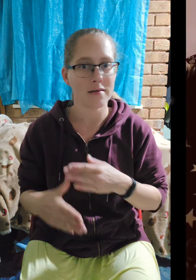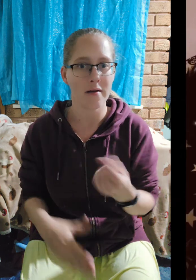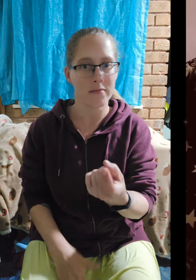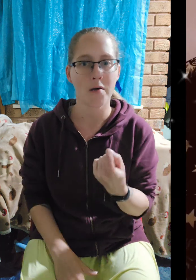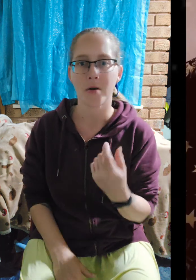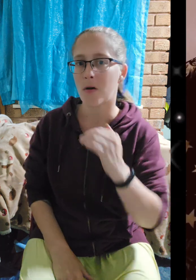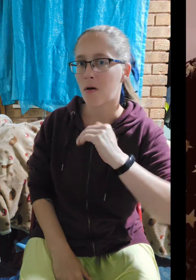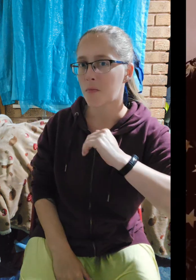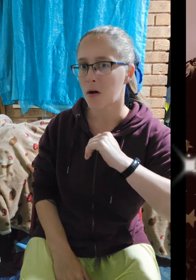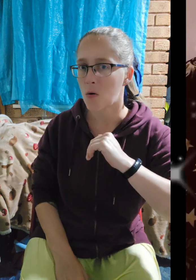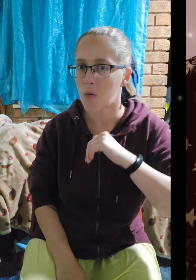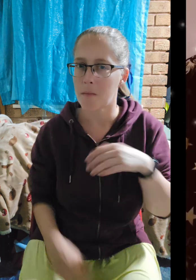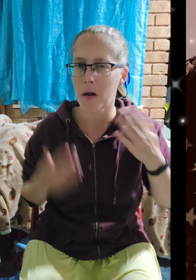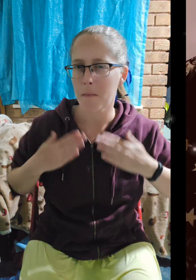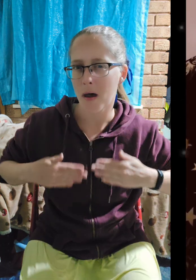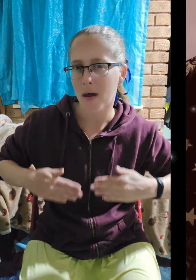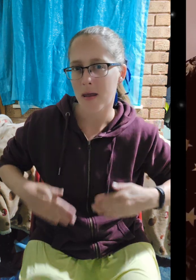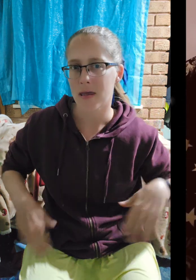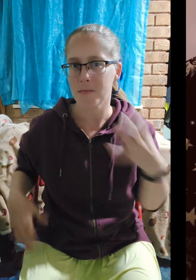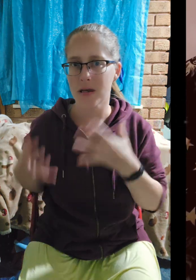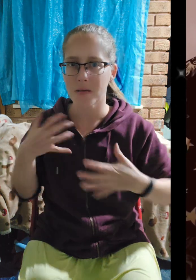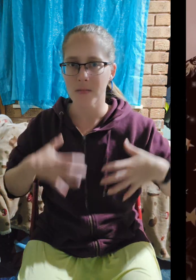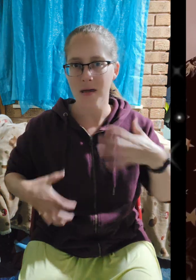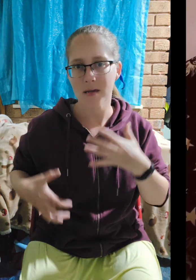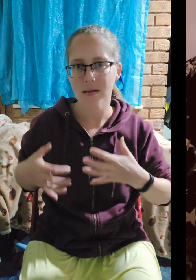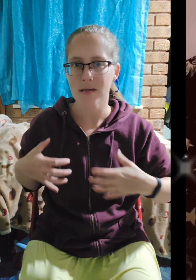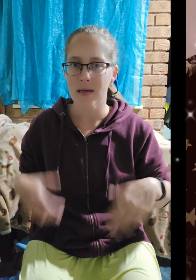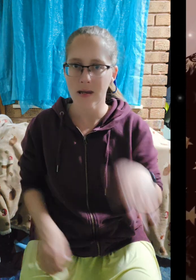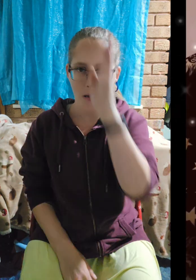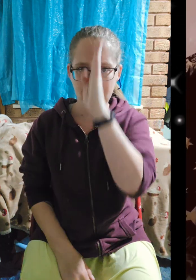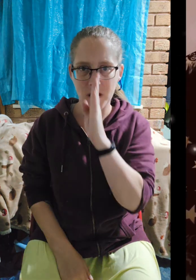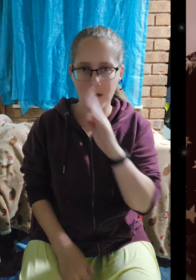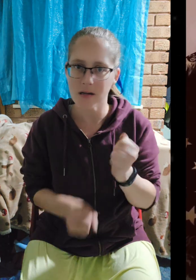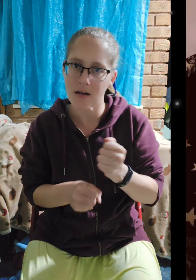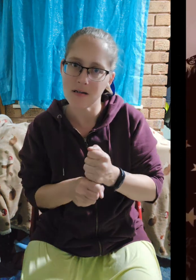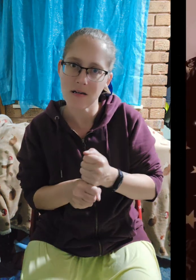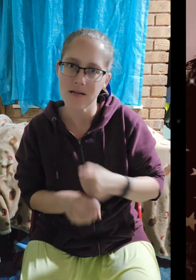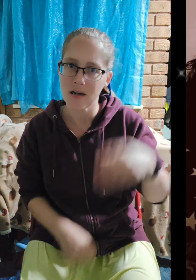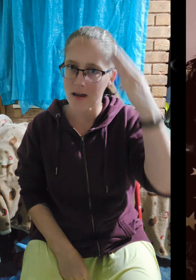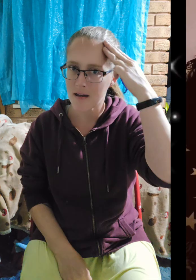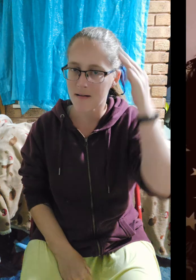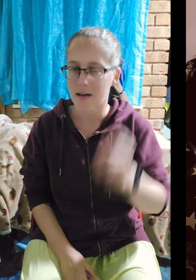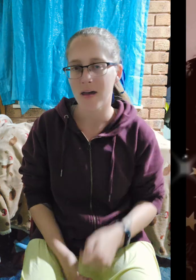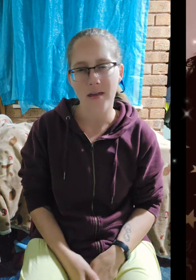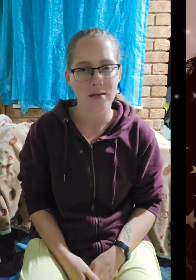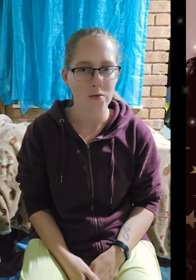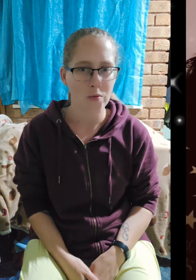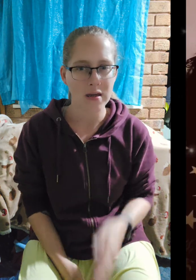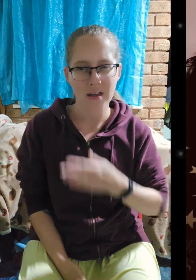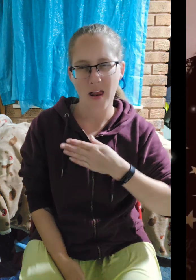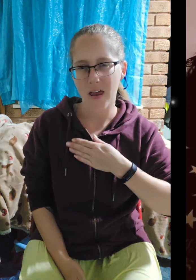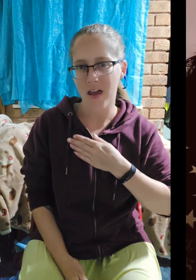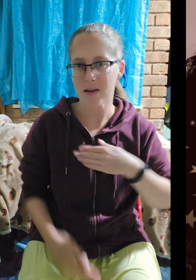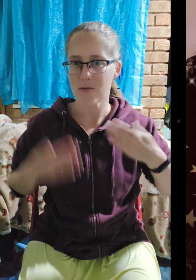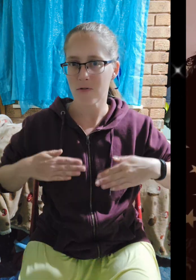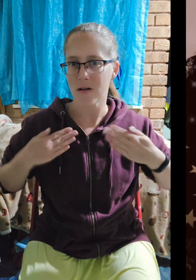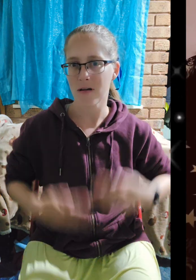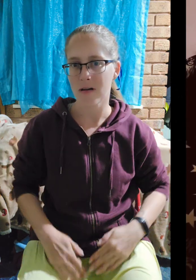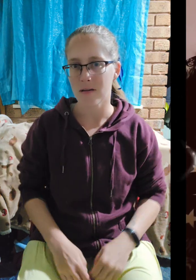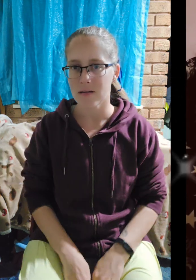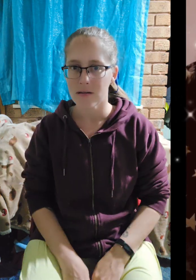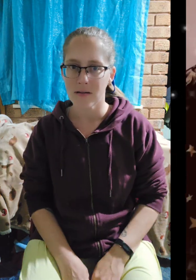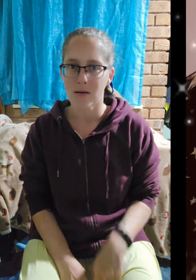'cause since I come on home, well, my body's been a mess, and I miss your ginger hair and the way you like